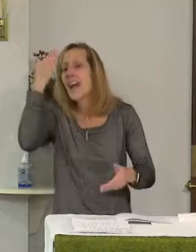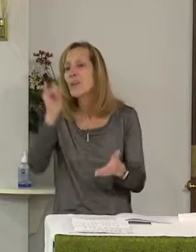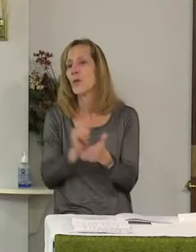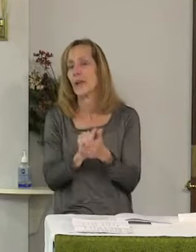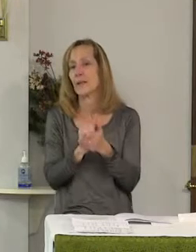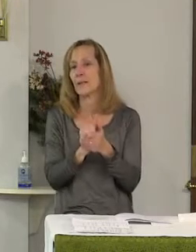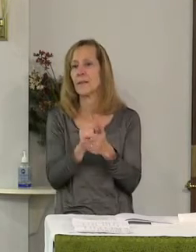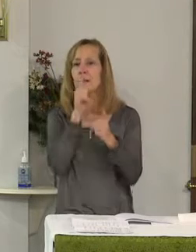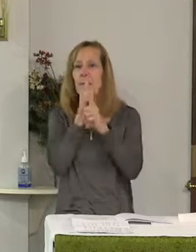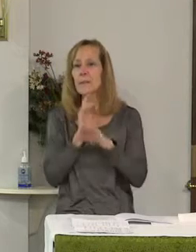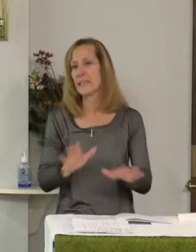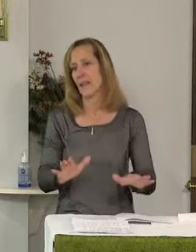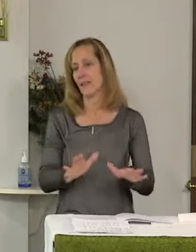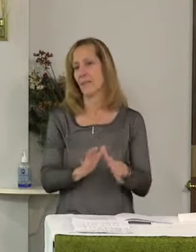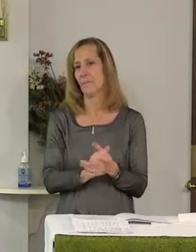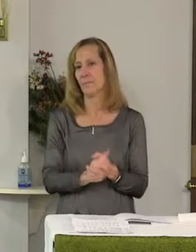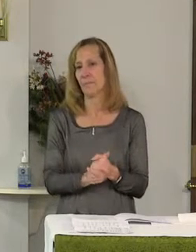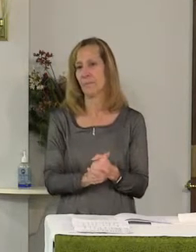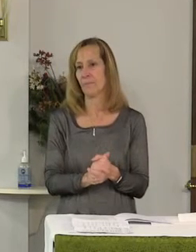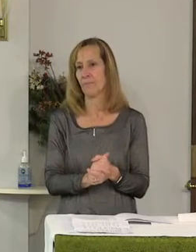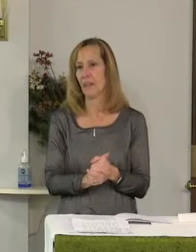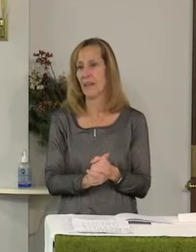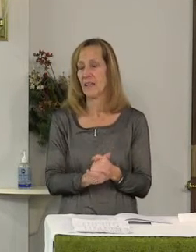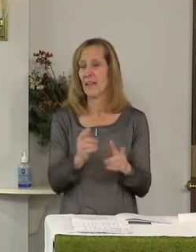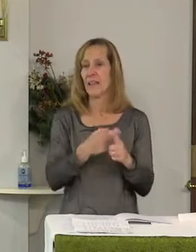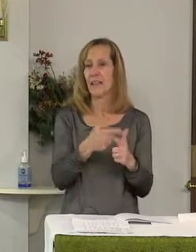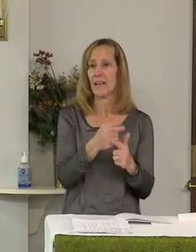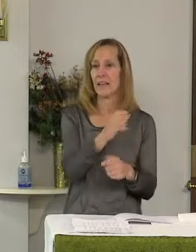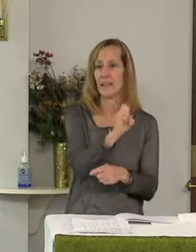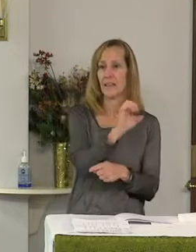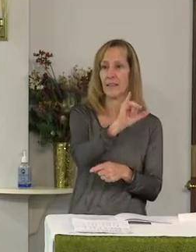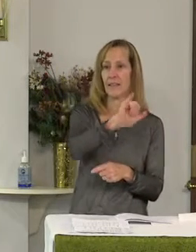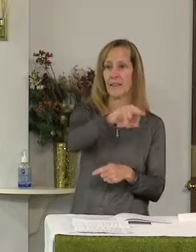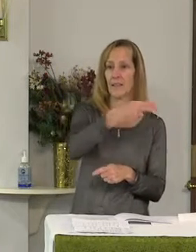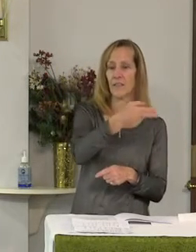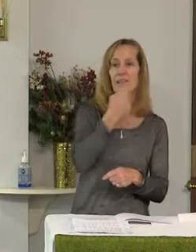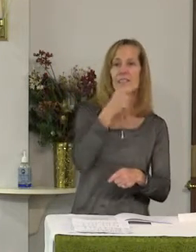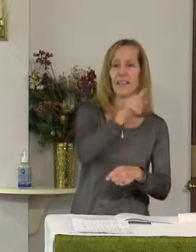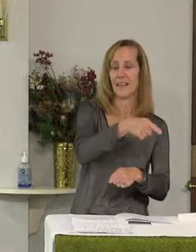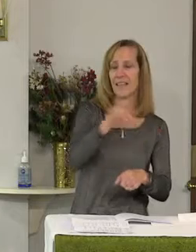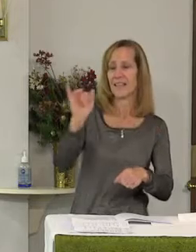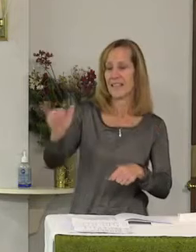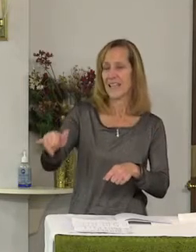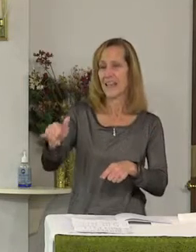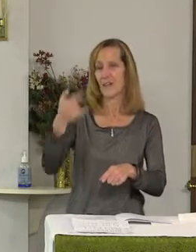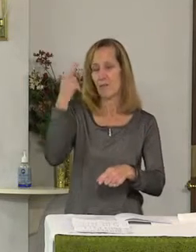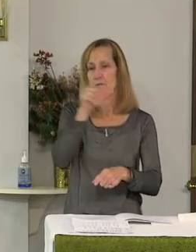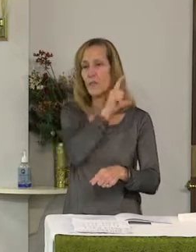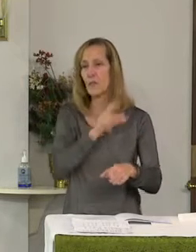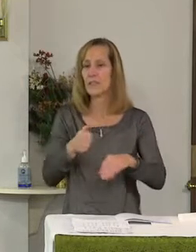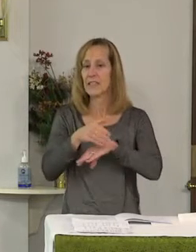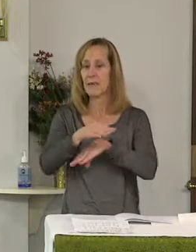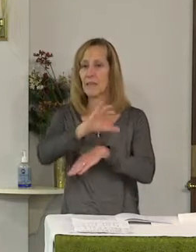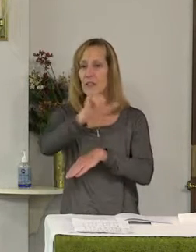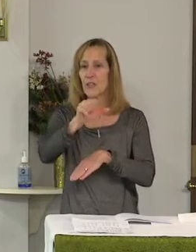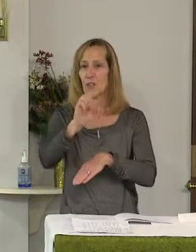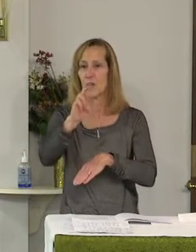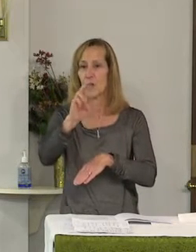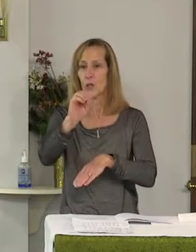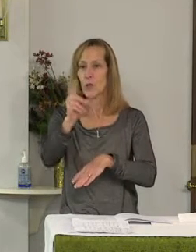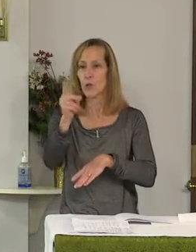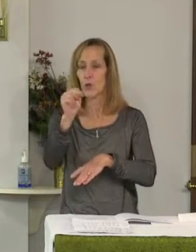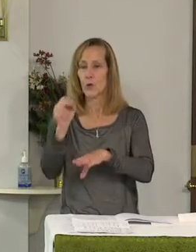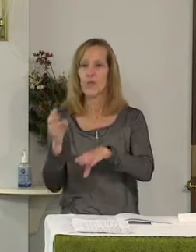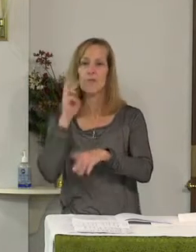know. Be silent." Then Elijah said to him, "Stay here, for the Lord has sent me to the Jordan." But he said, "As the